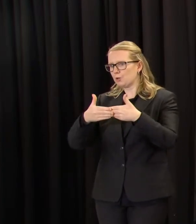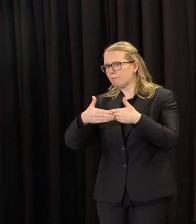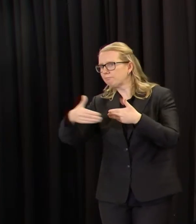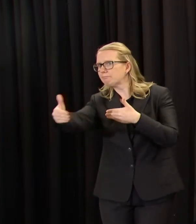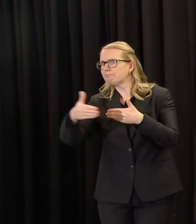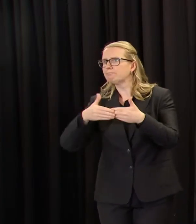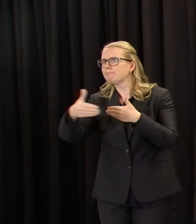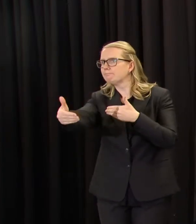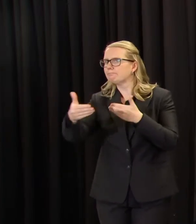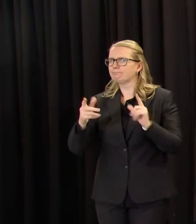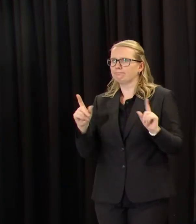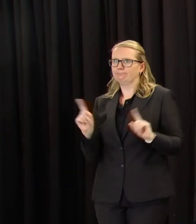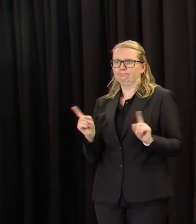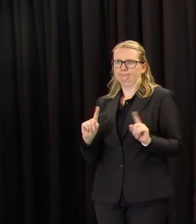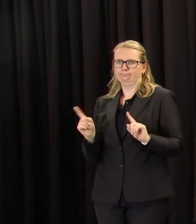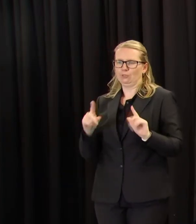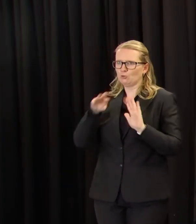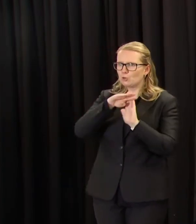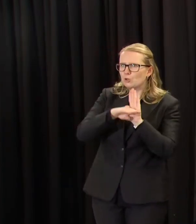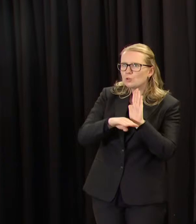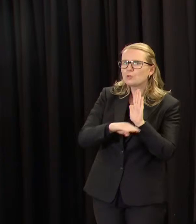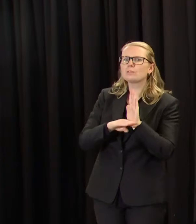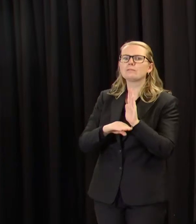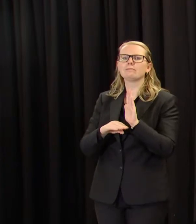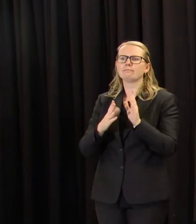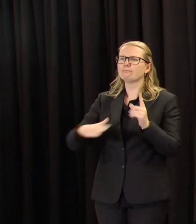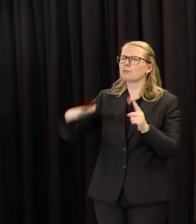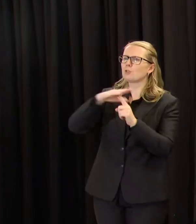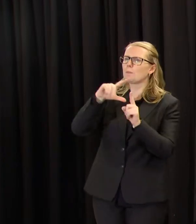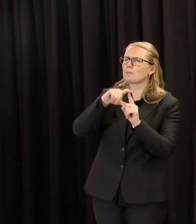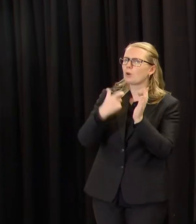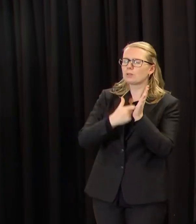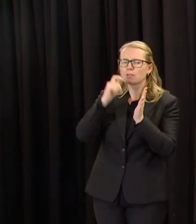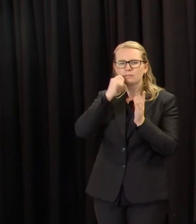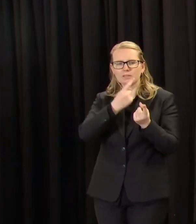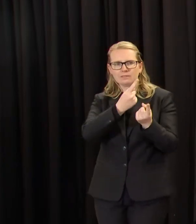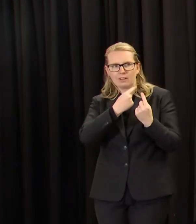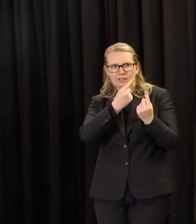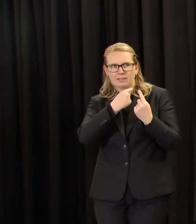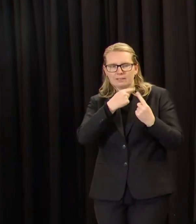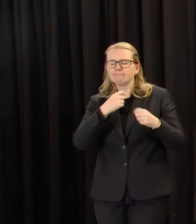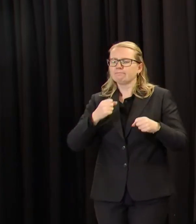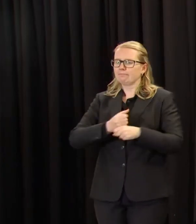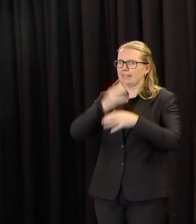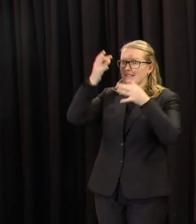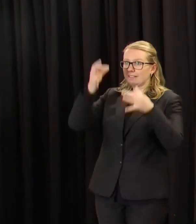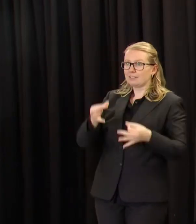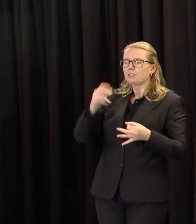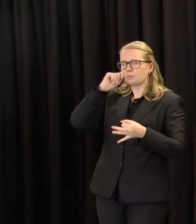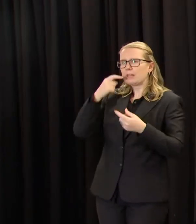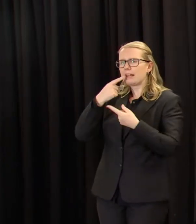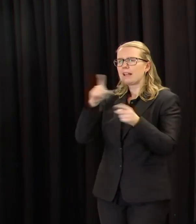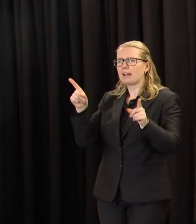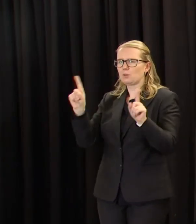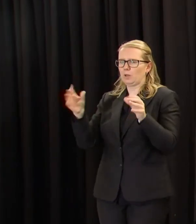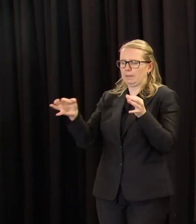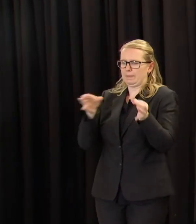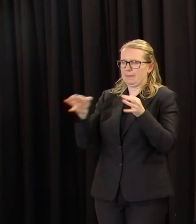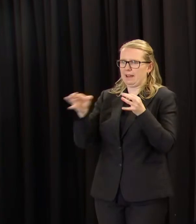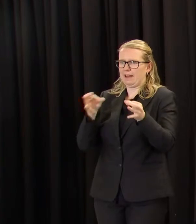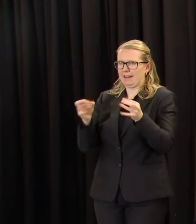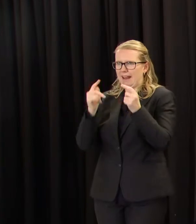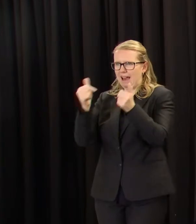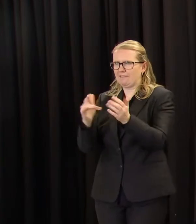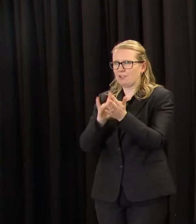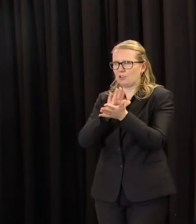and we'll get advice. We'll get advice from the Chief Health Officer in the next couple of days and we'll make those decisions and then we'll make those announcements. And if there are some things